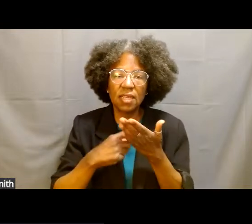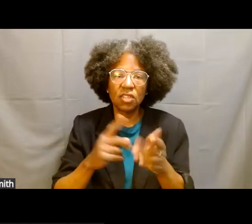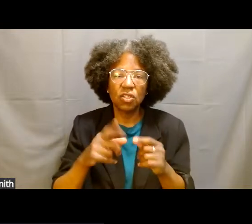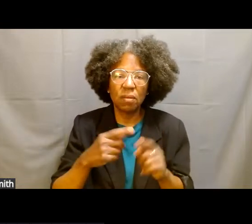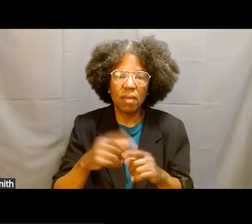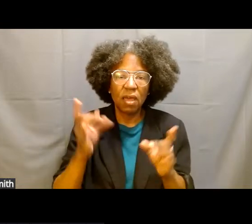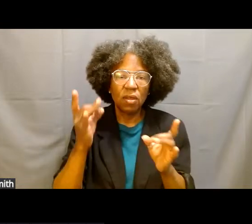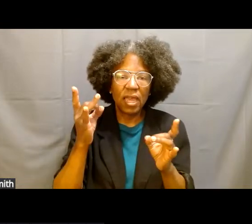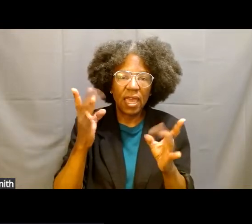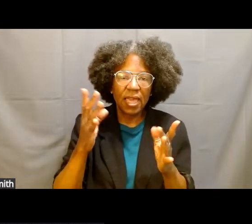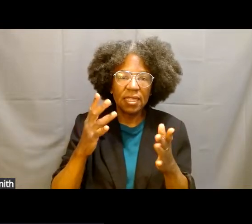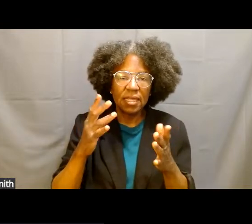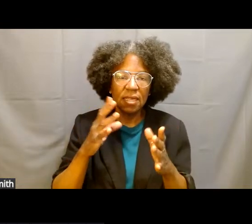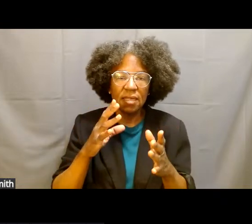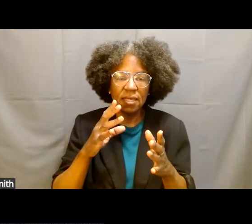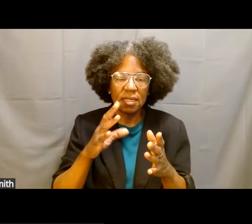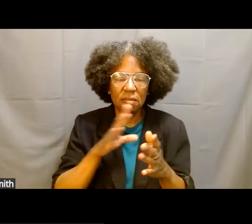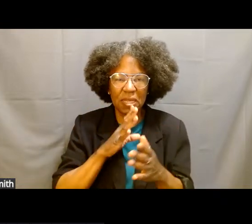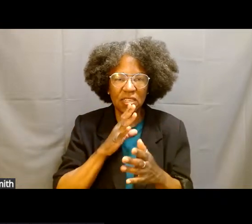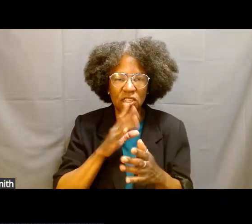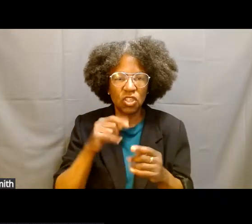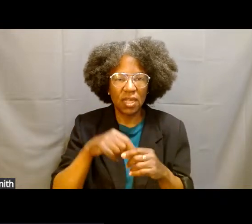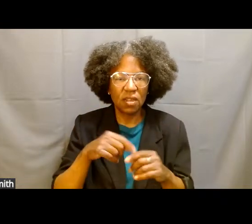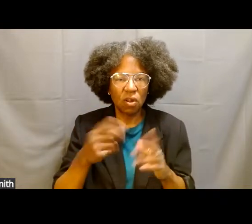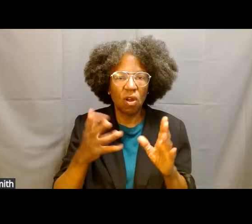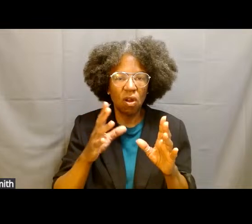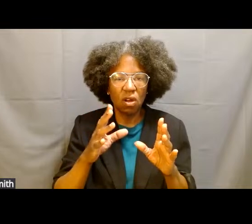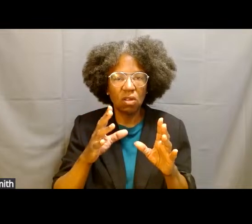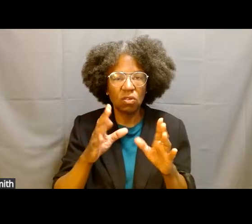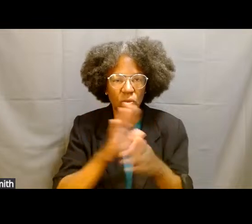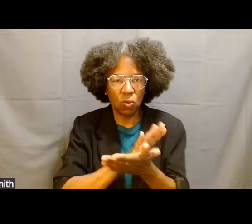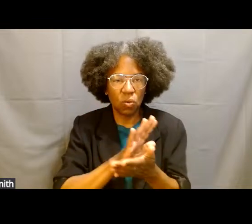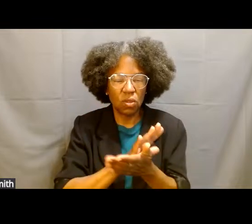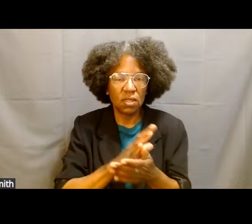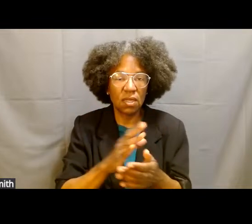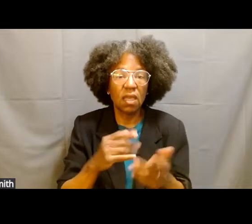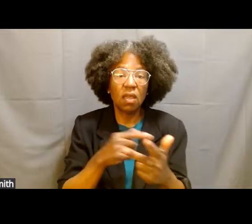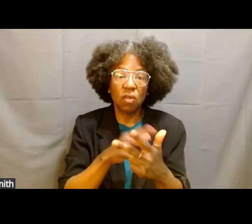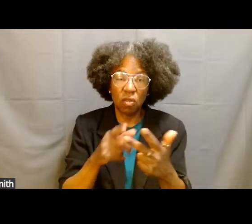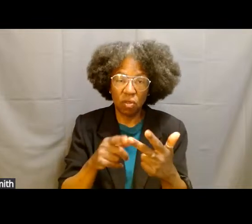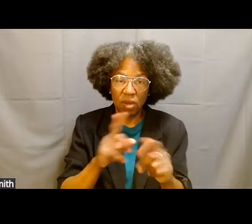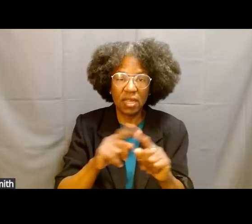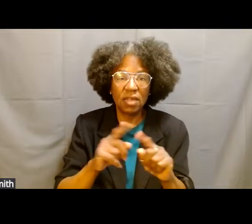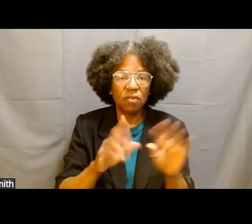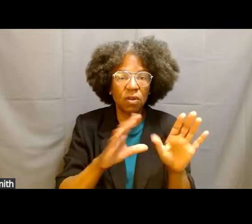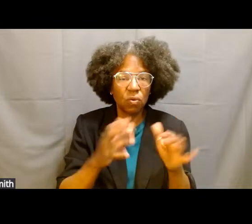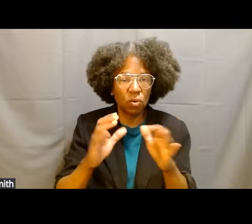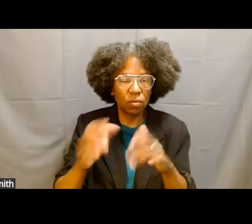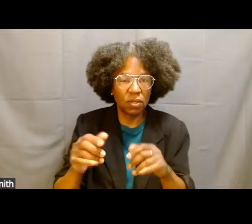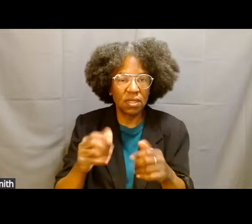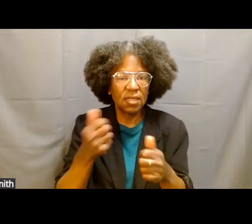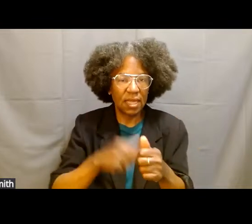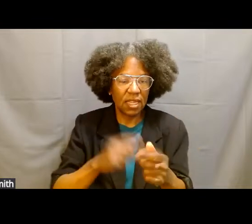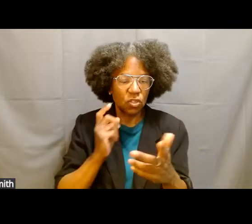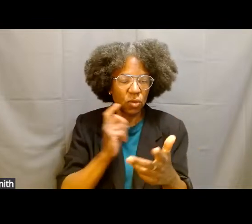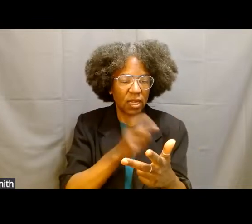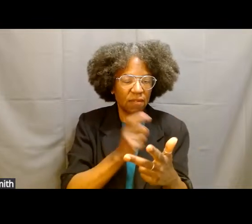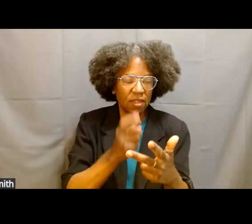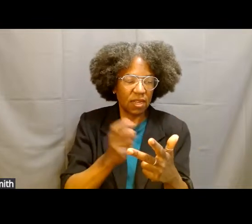schools. We had 3 different groups, and we each got a different topic, and we just talked